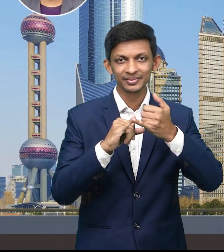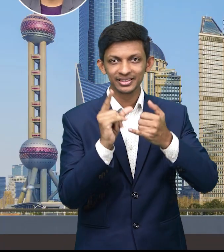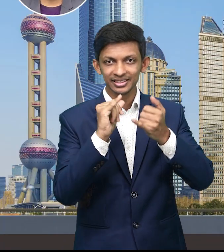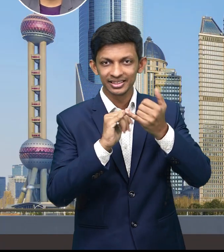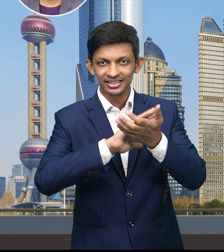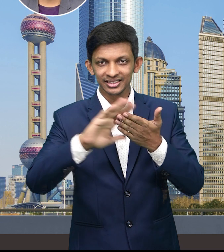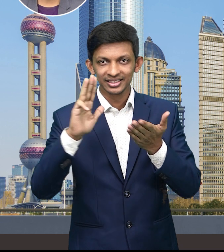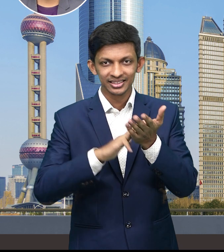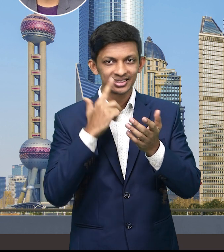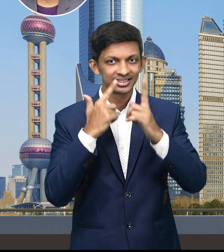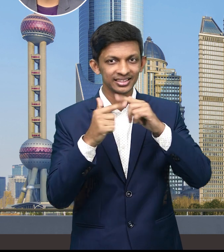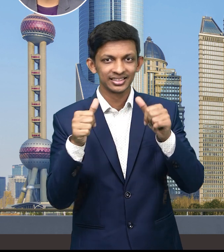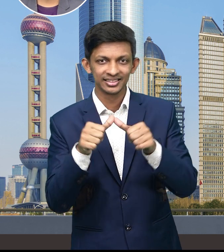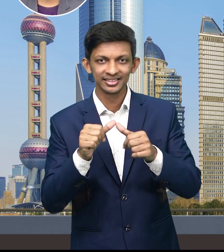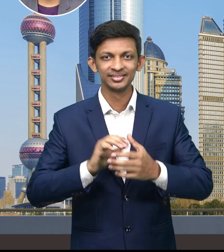Shushmita.